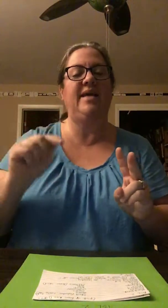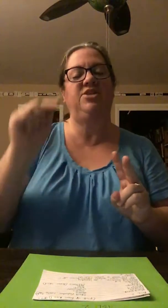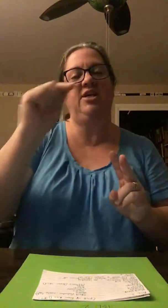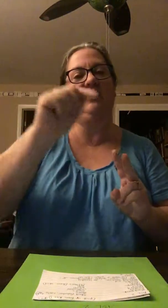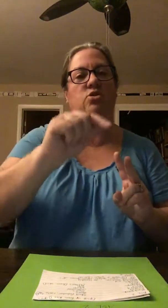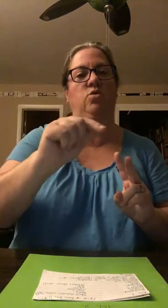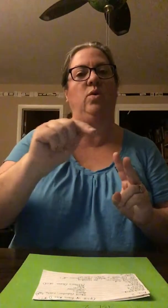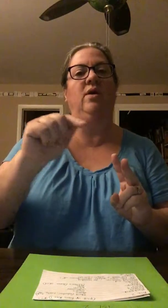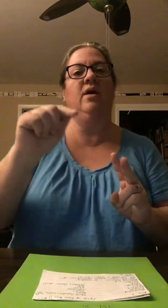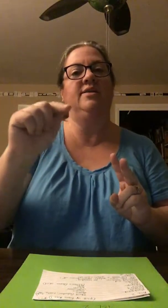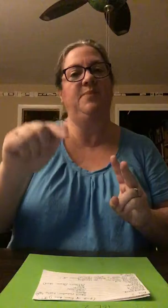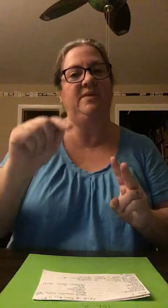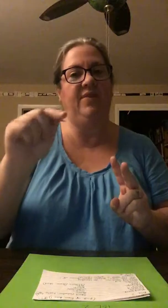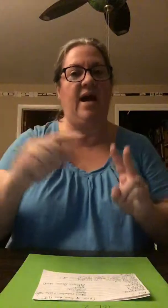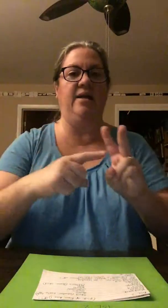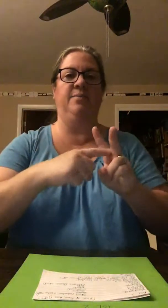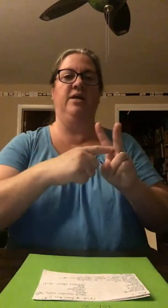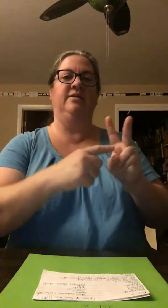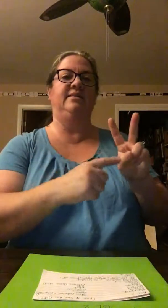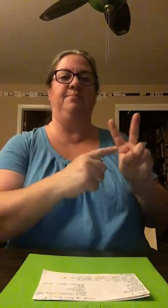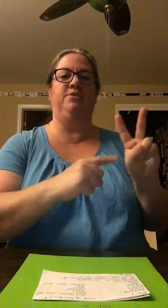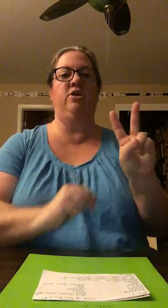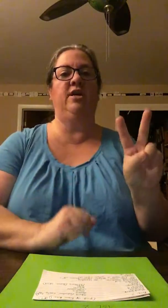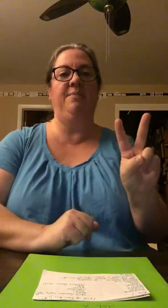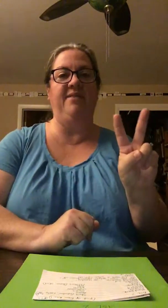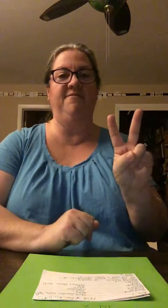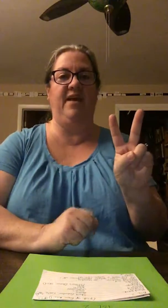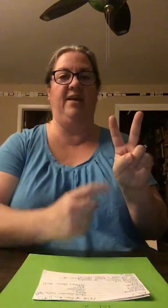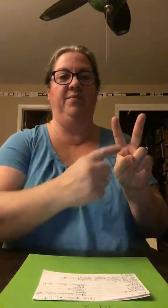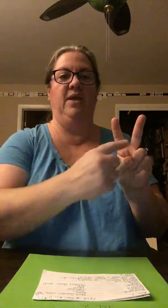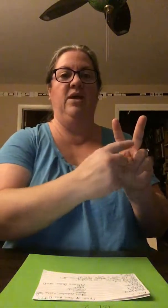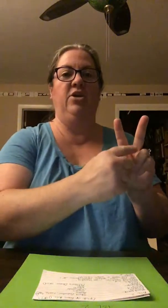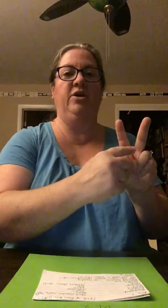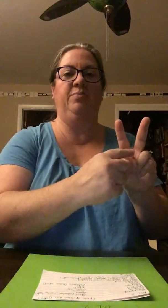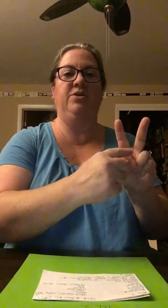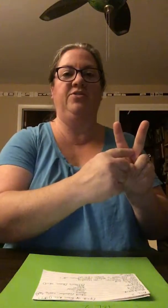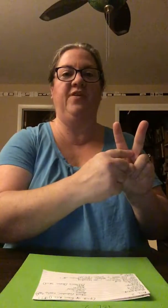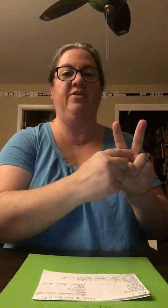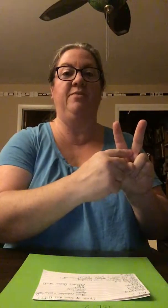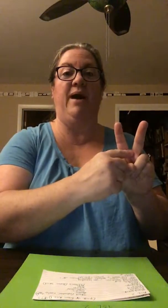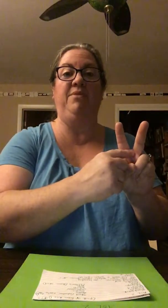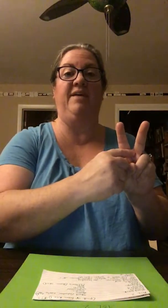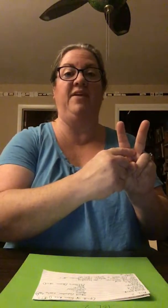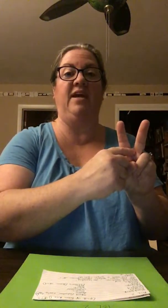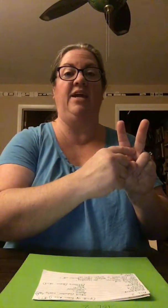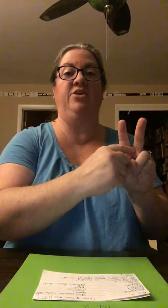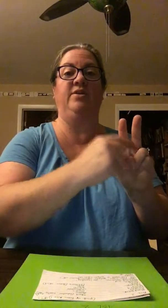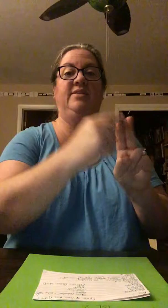attaching it to a specific item. Zip. So you're going to make a V. You're going to put your finger at the bottom of that V and you're going to